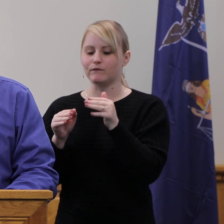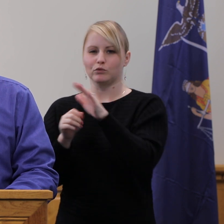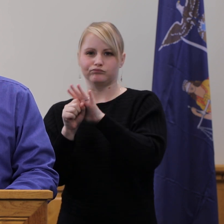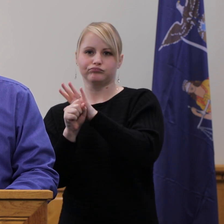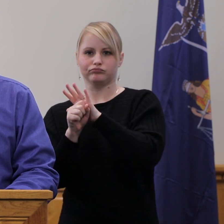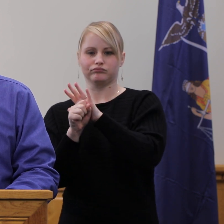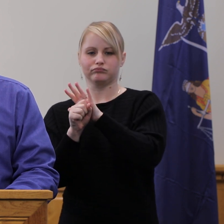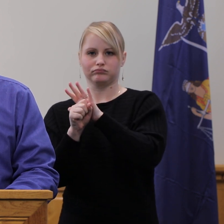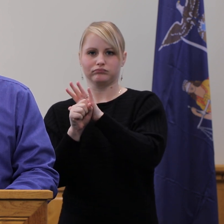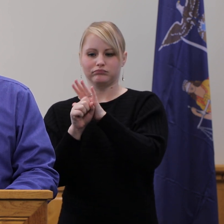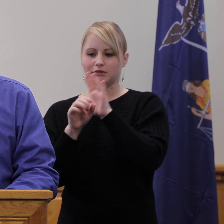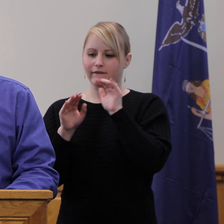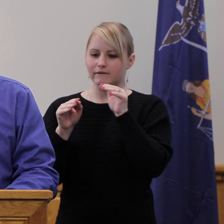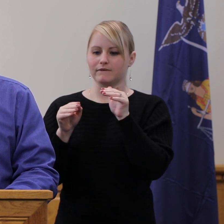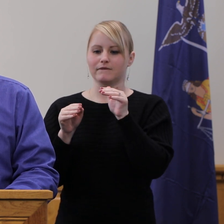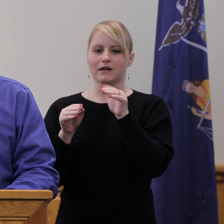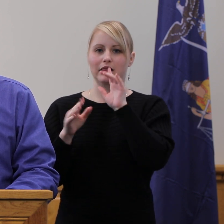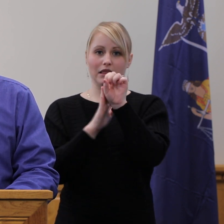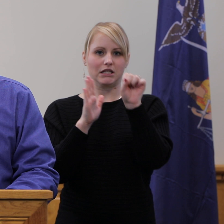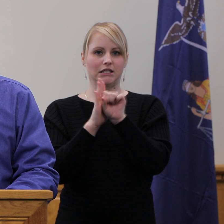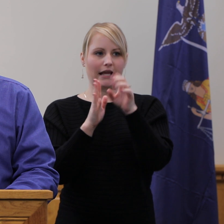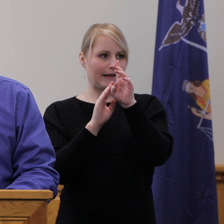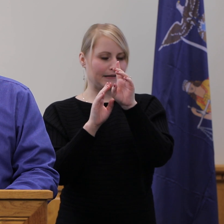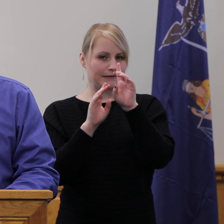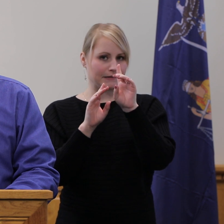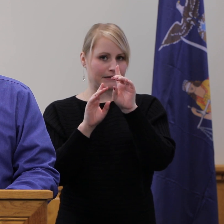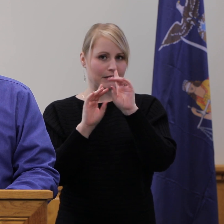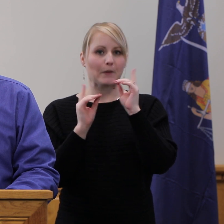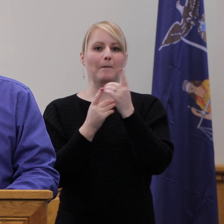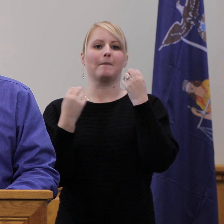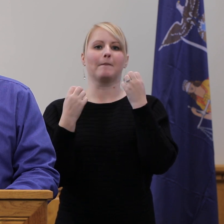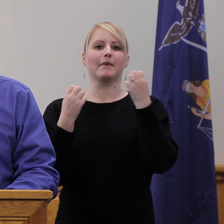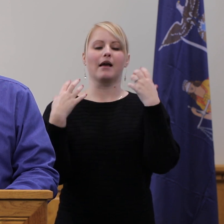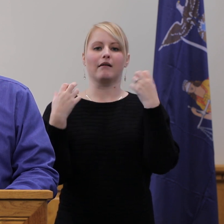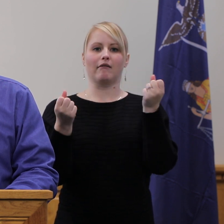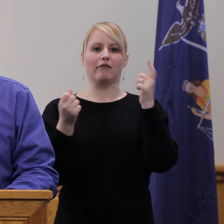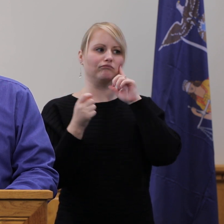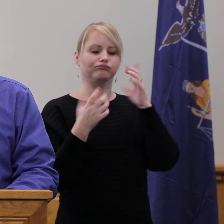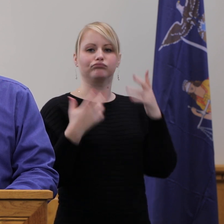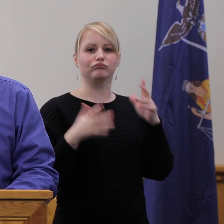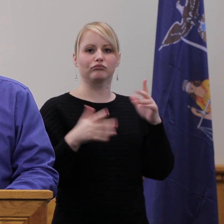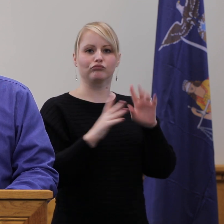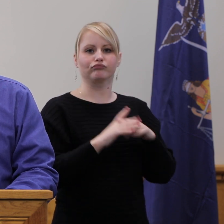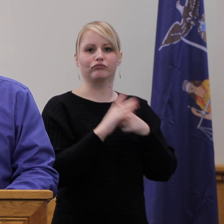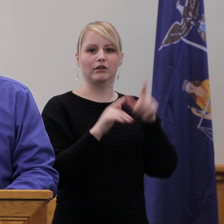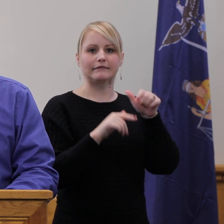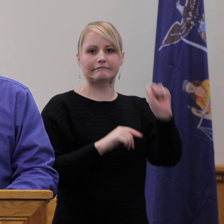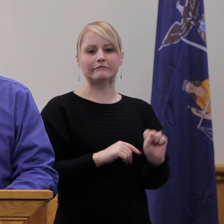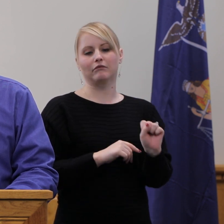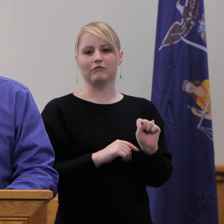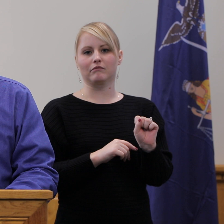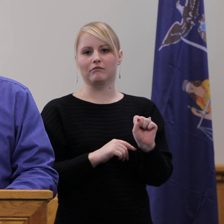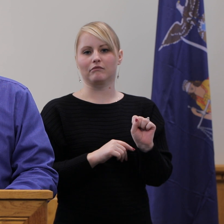buffer zones. The State Department of Health has already done this downstate, where they are looking at positive testing rates, population, and